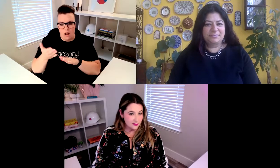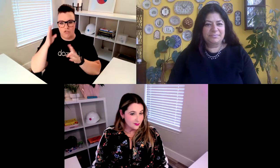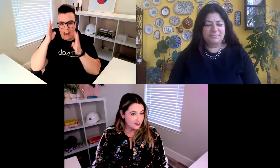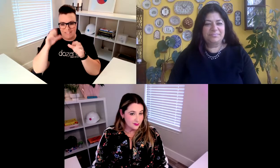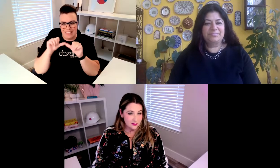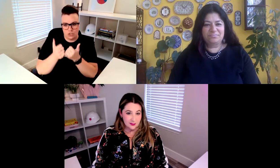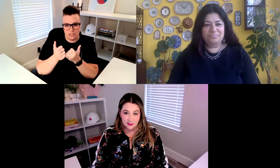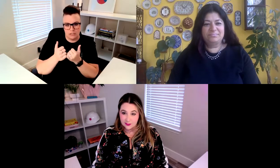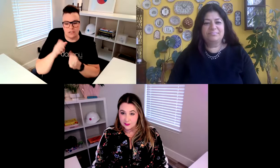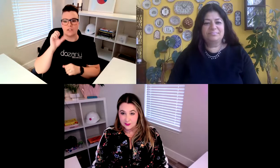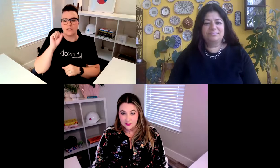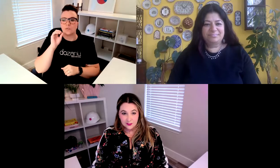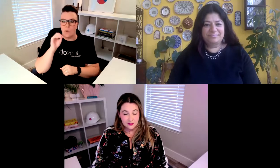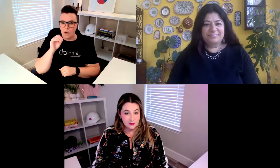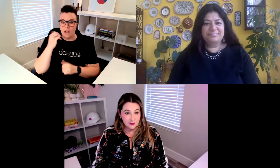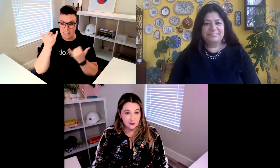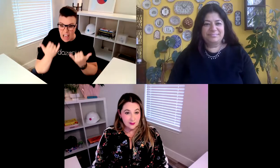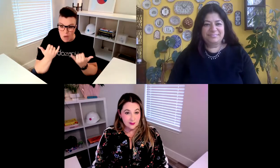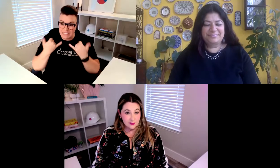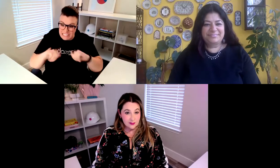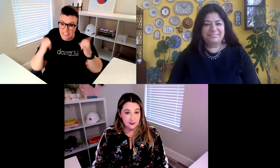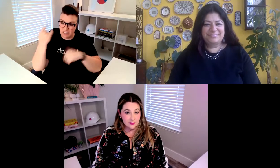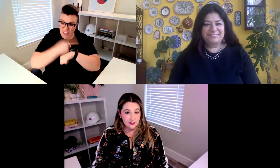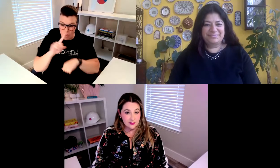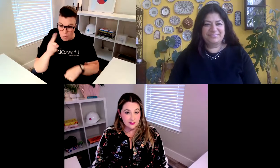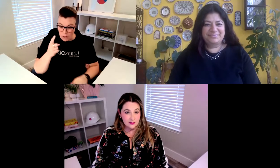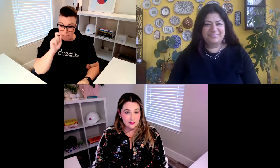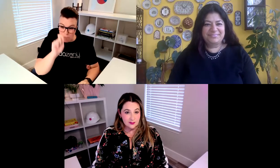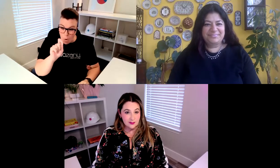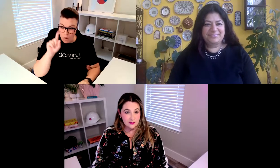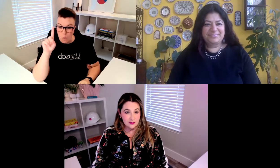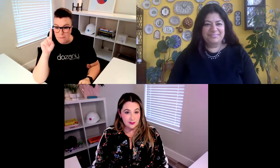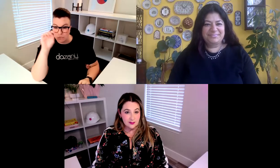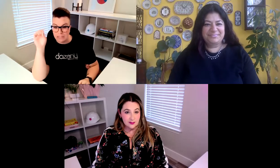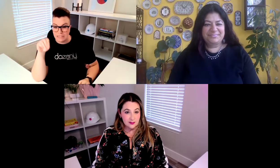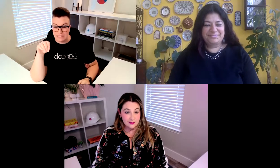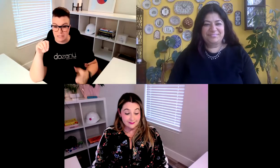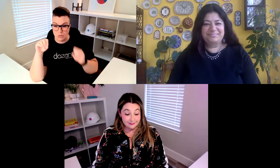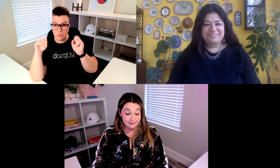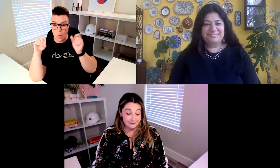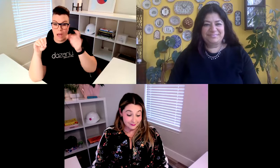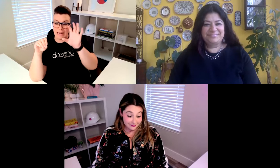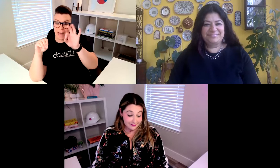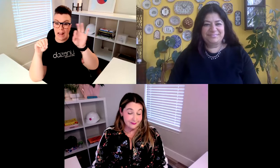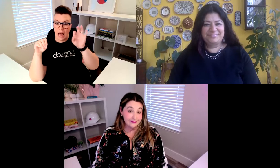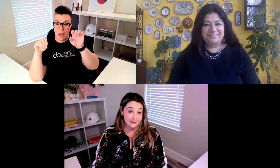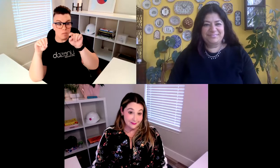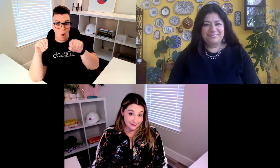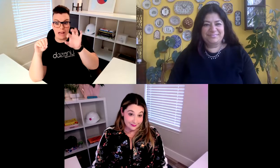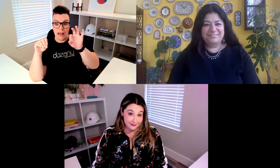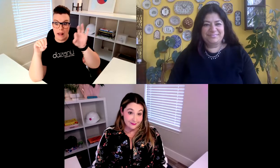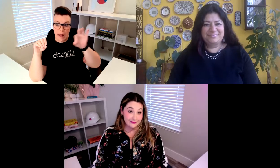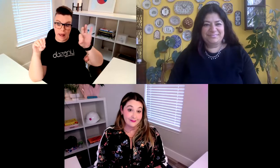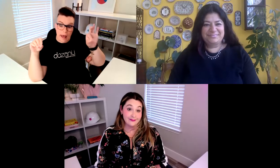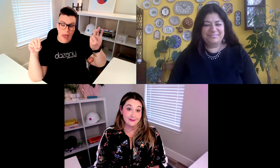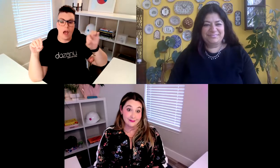there, but it was still under a men-owned industry and a men-dominated industry. So today, there's still only 0.1% of women in